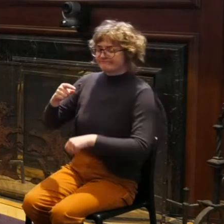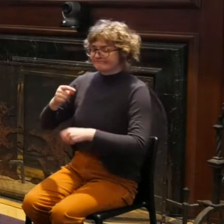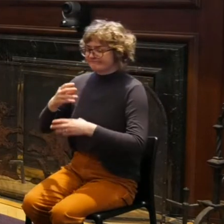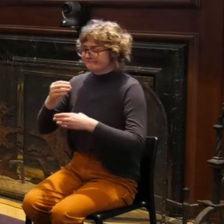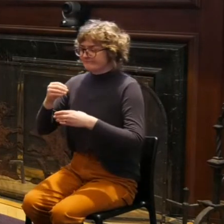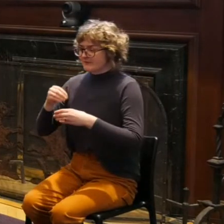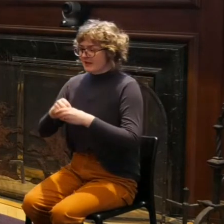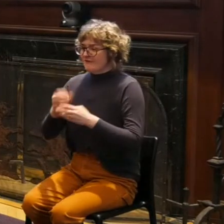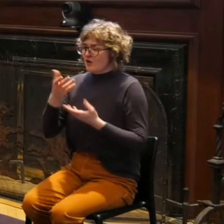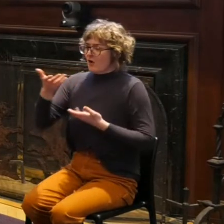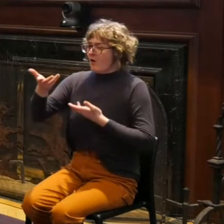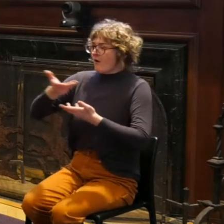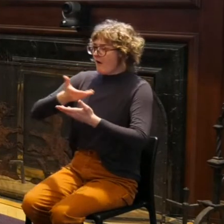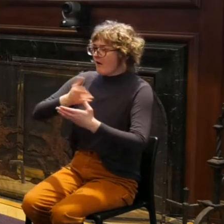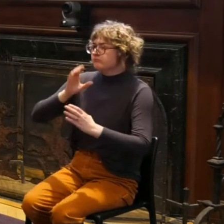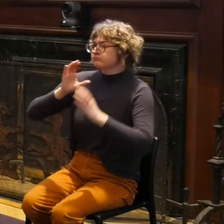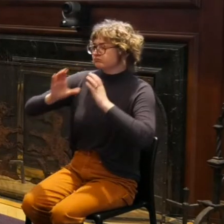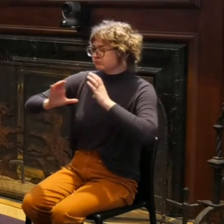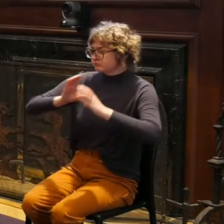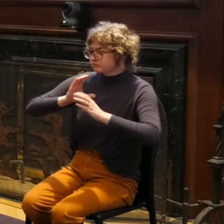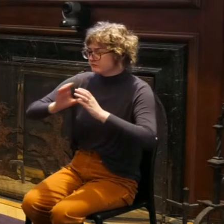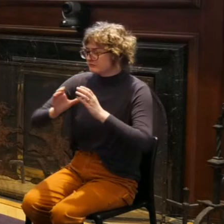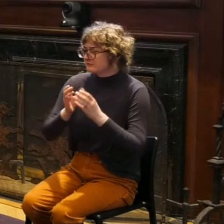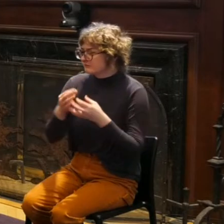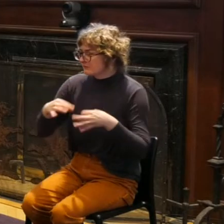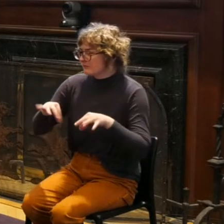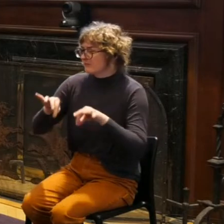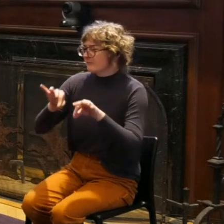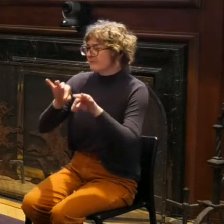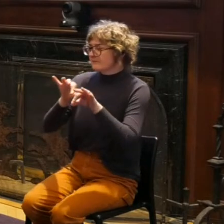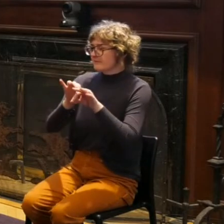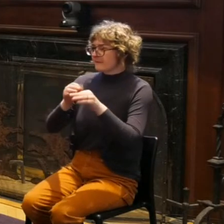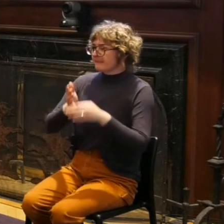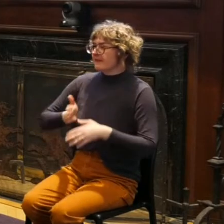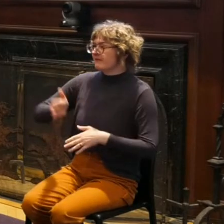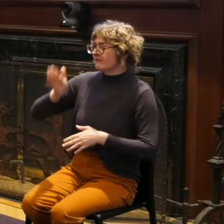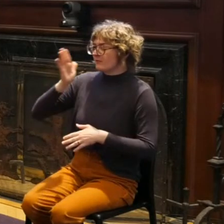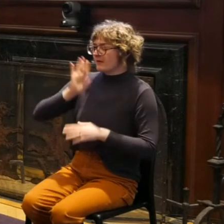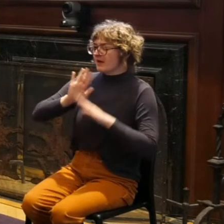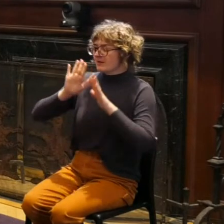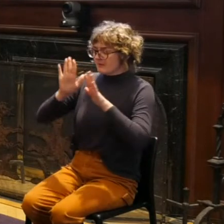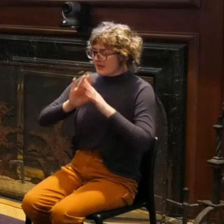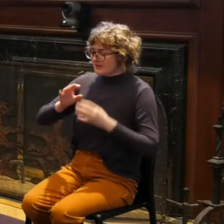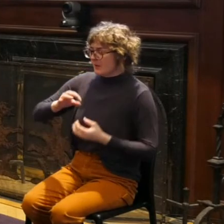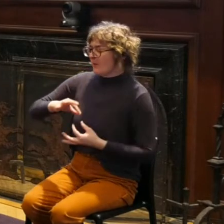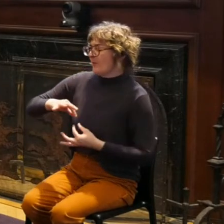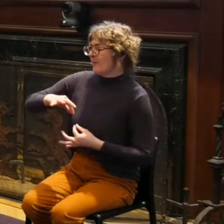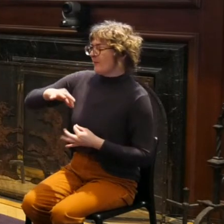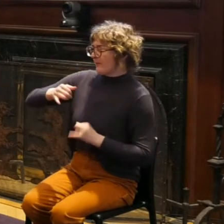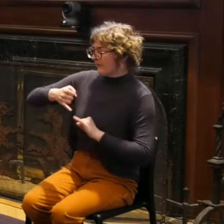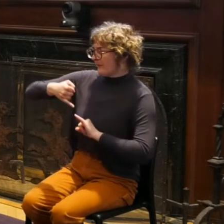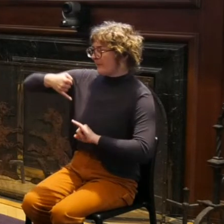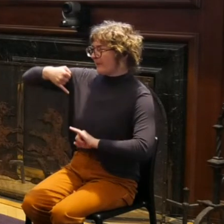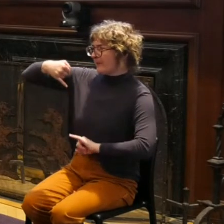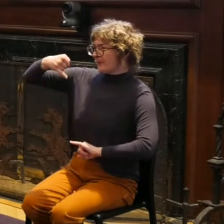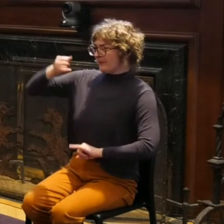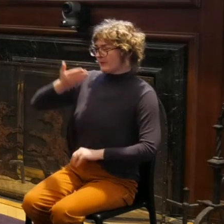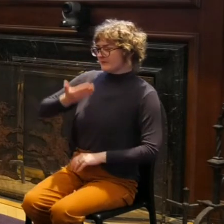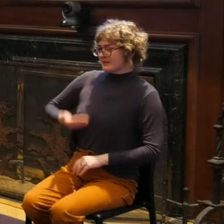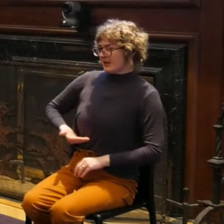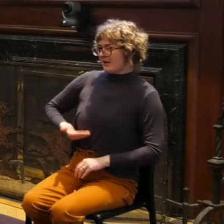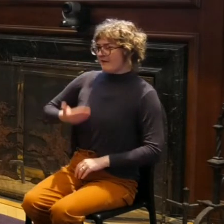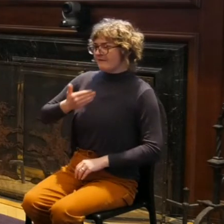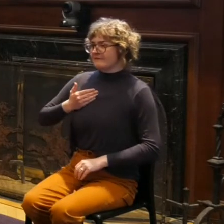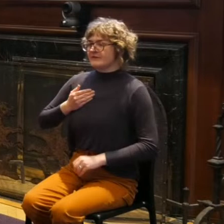potent conversations, careening missives for my lovely, slender and erudite,